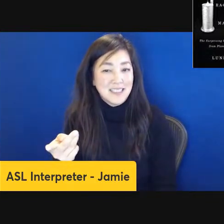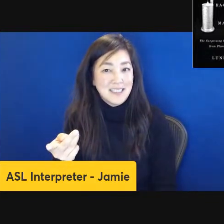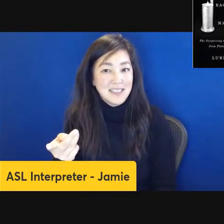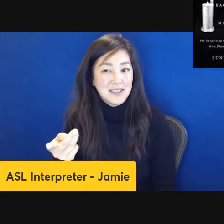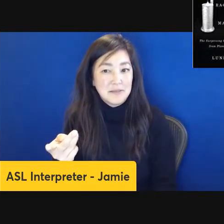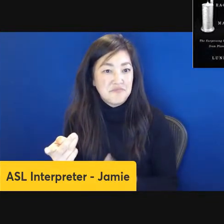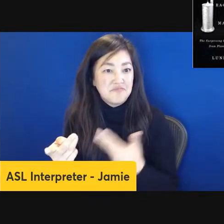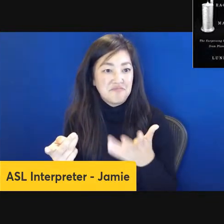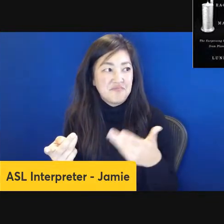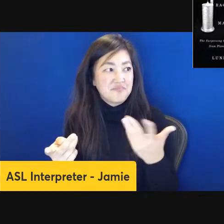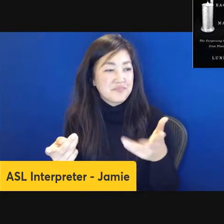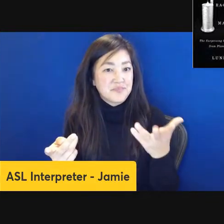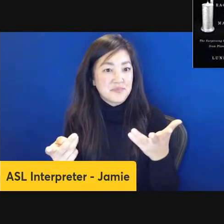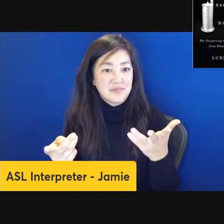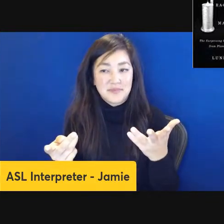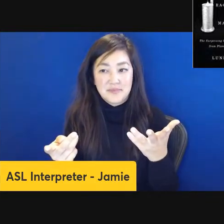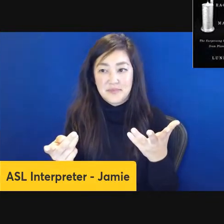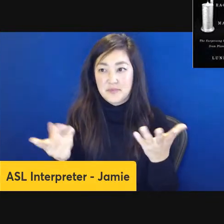our current